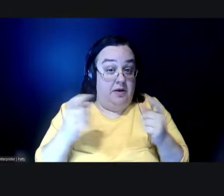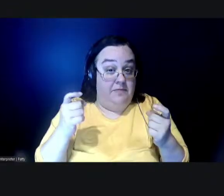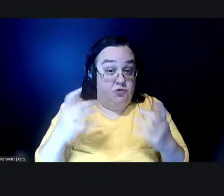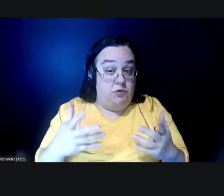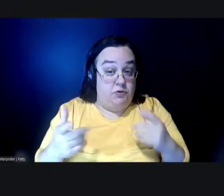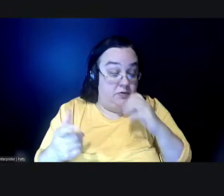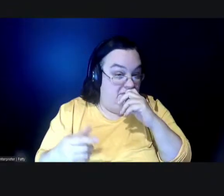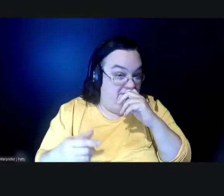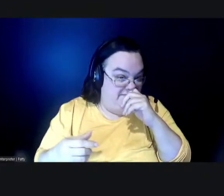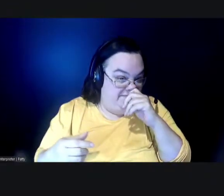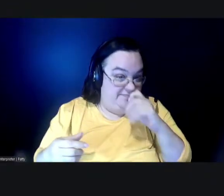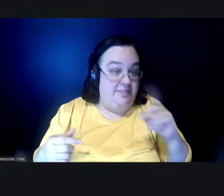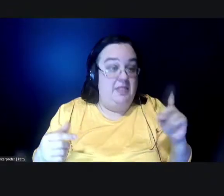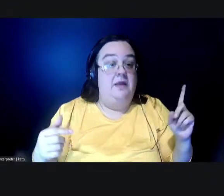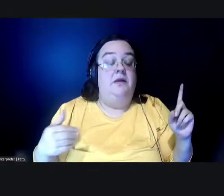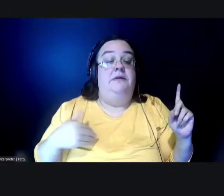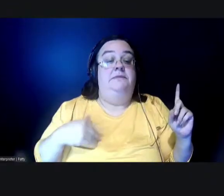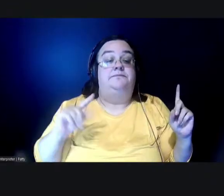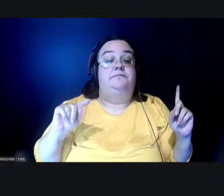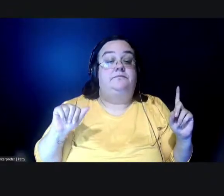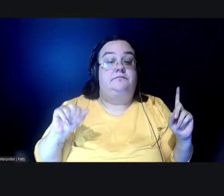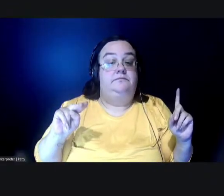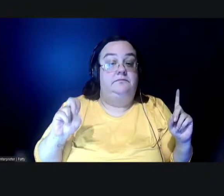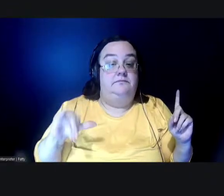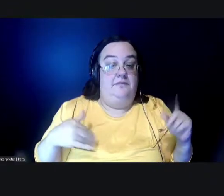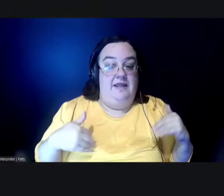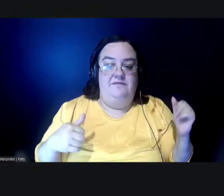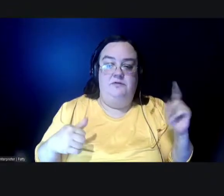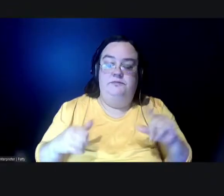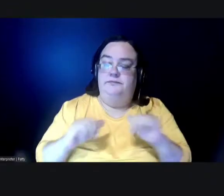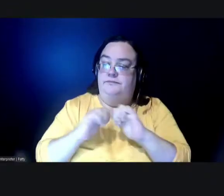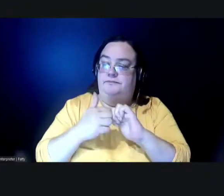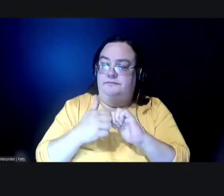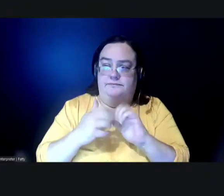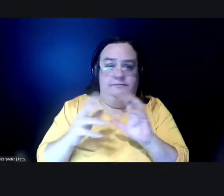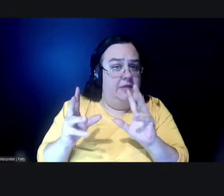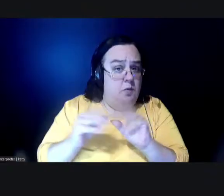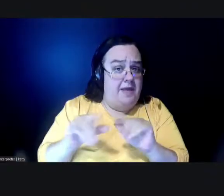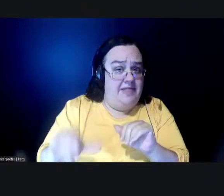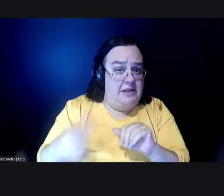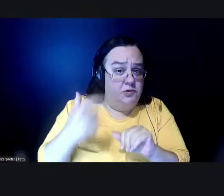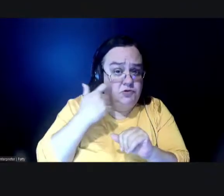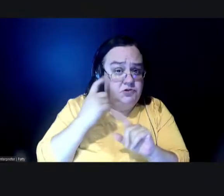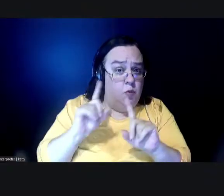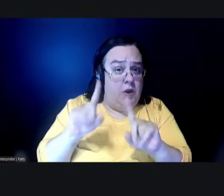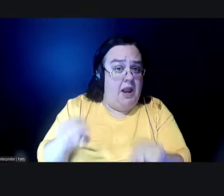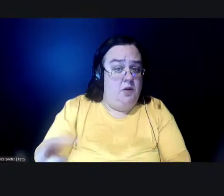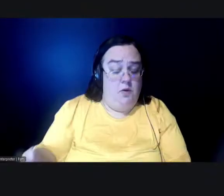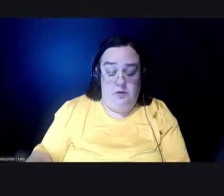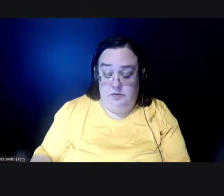I've got a question. Oh, Mr. Tanzi, please. How was the conference you just went to?